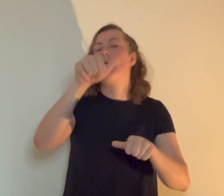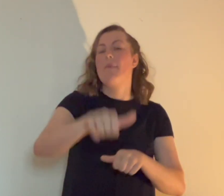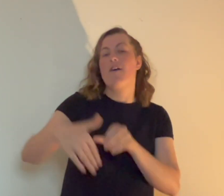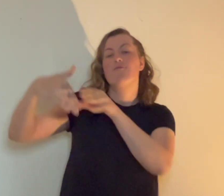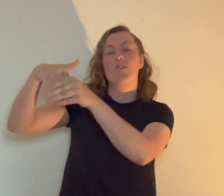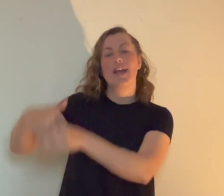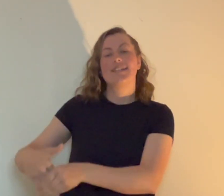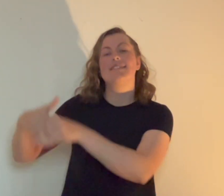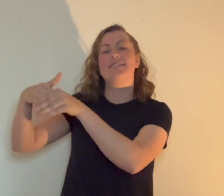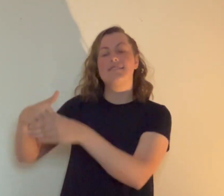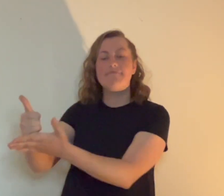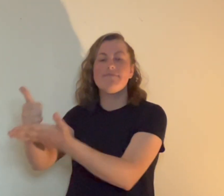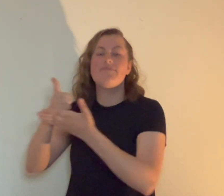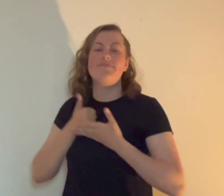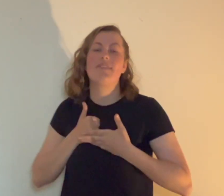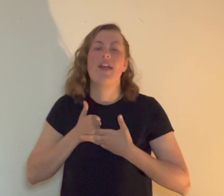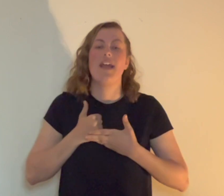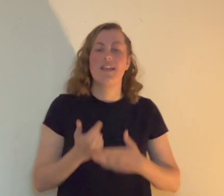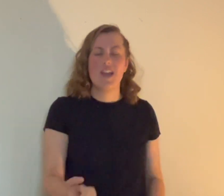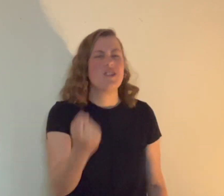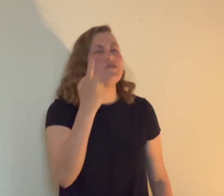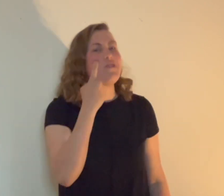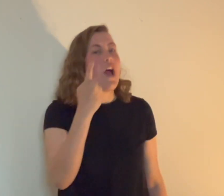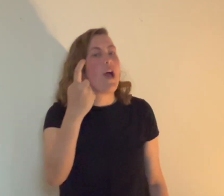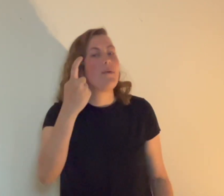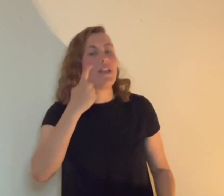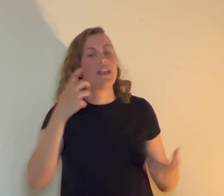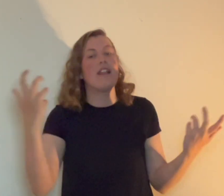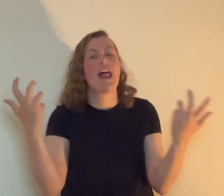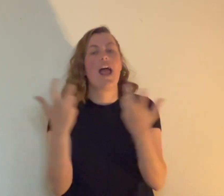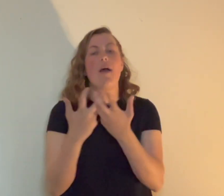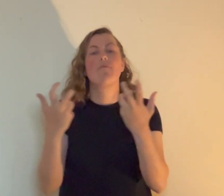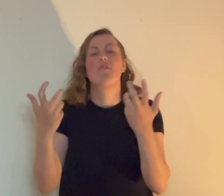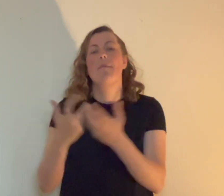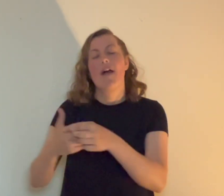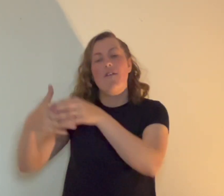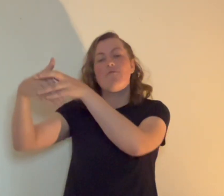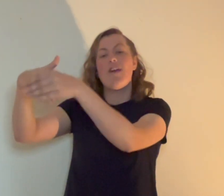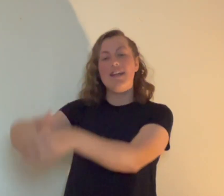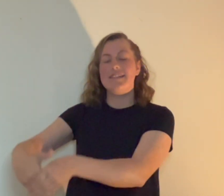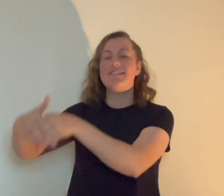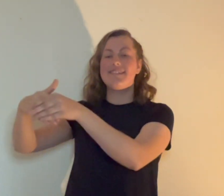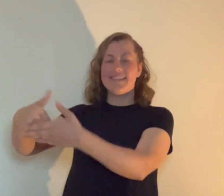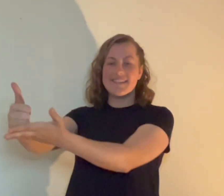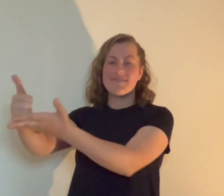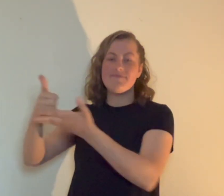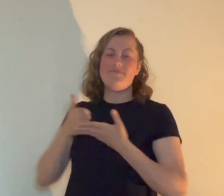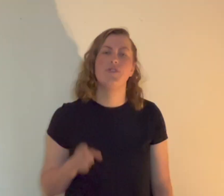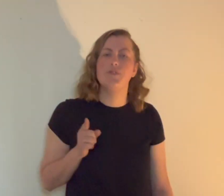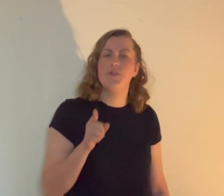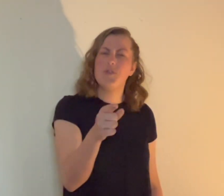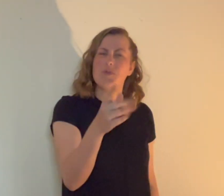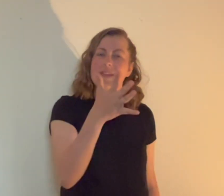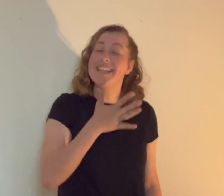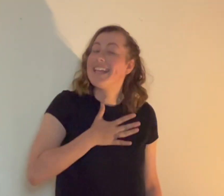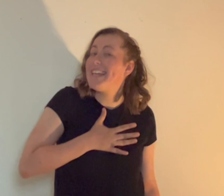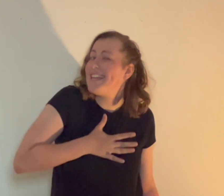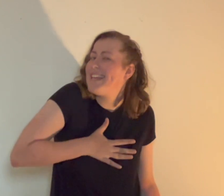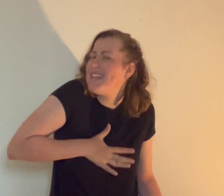my friends Oh, I'm gonna try a little help with my friends Do you need